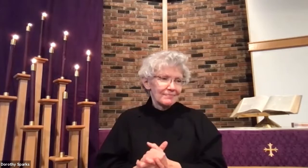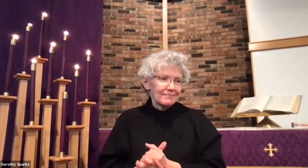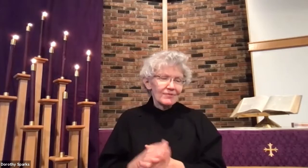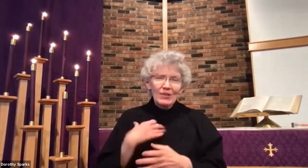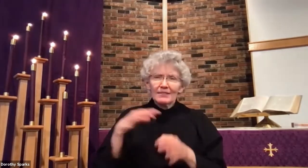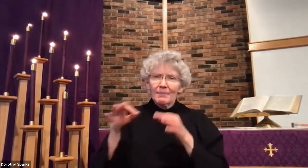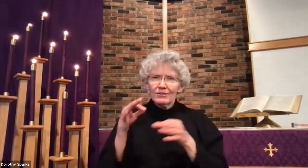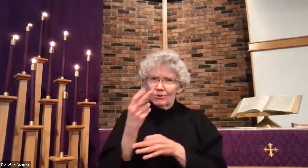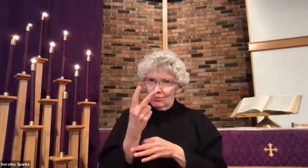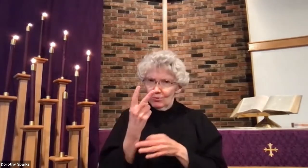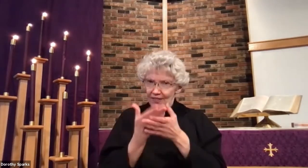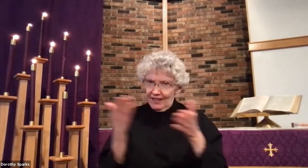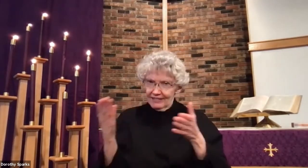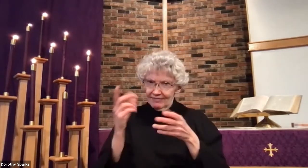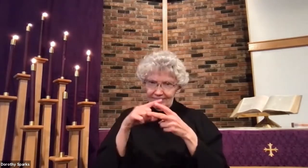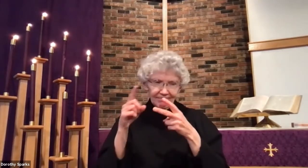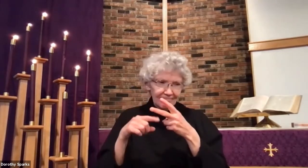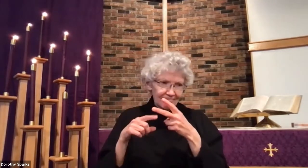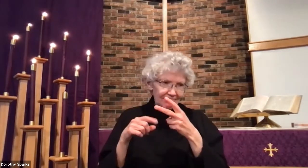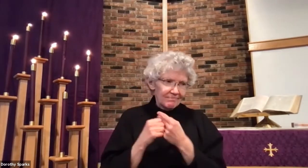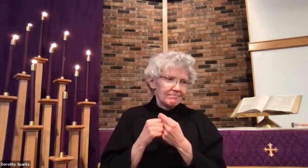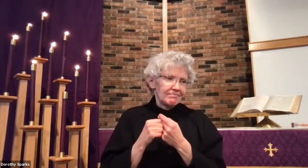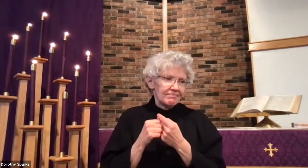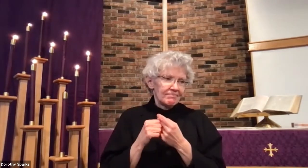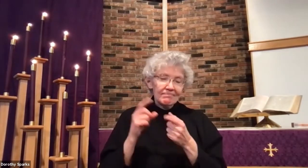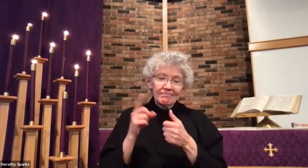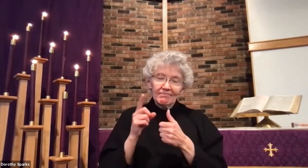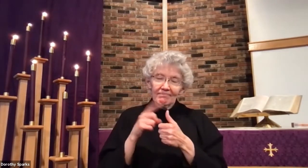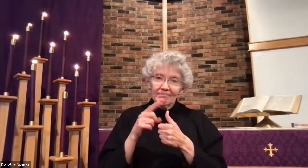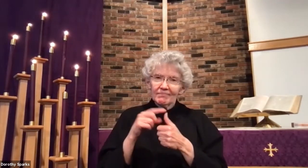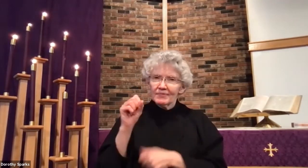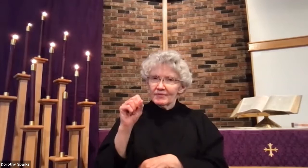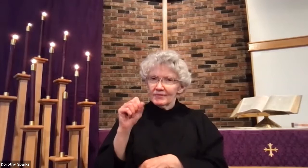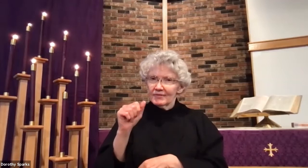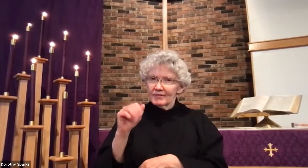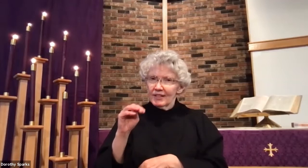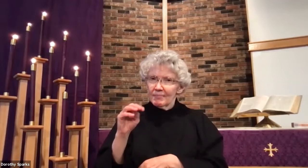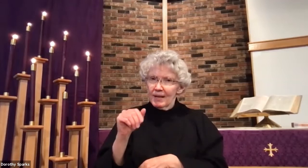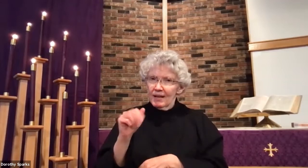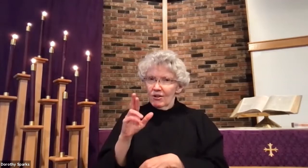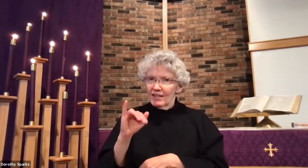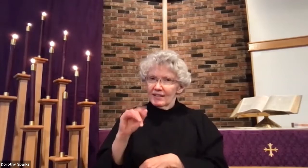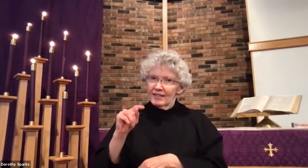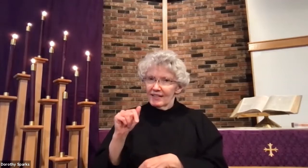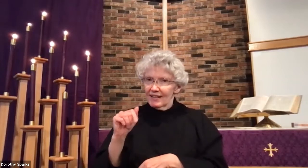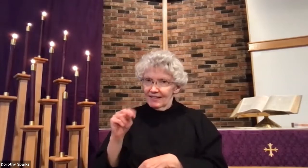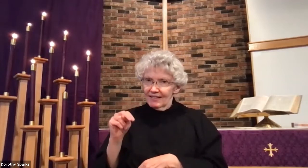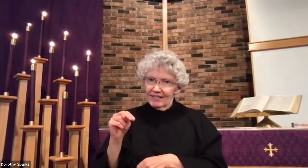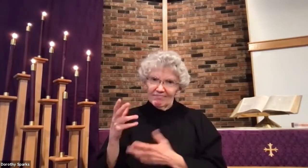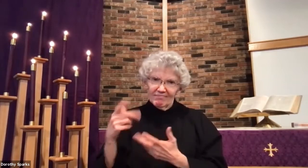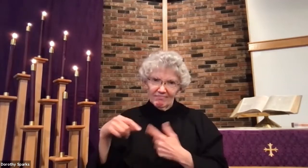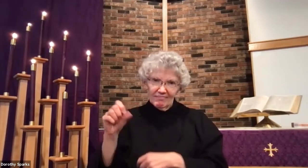it. And the question that's asked in this gospel lesson is, who is my